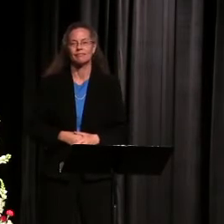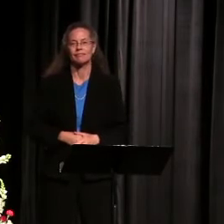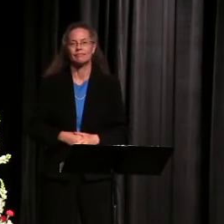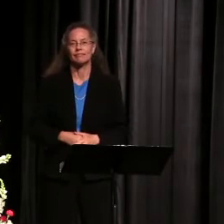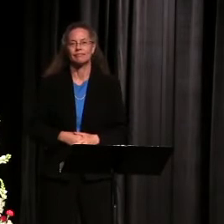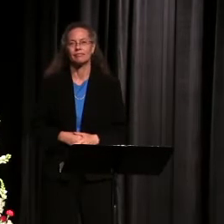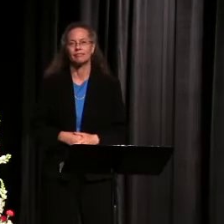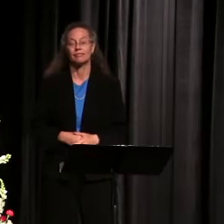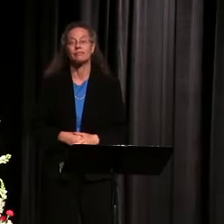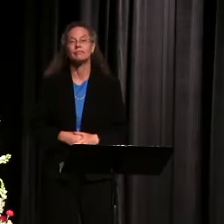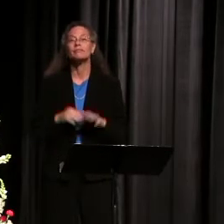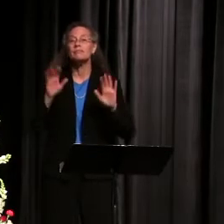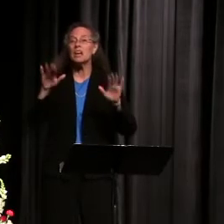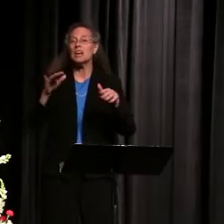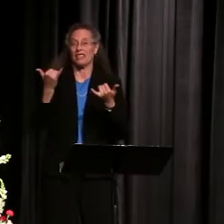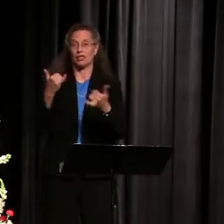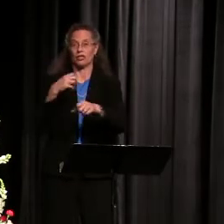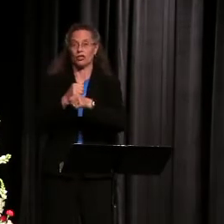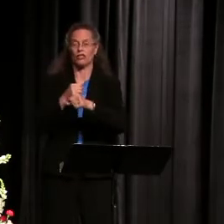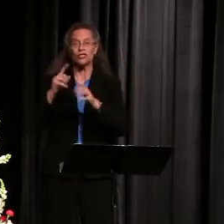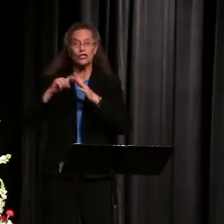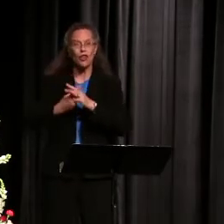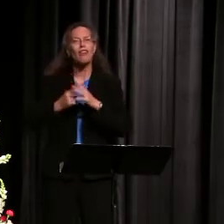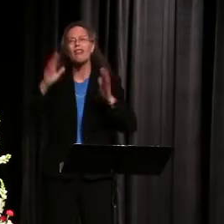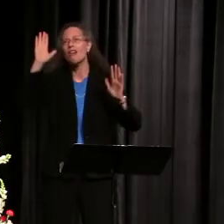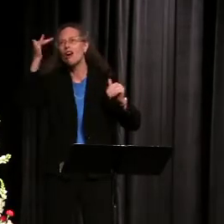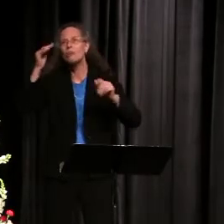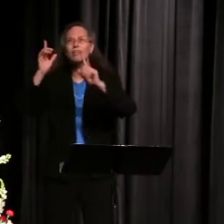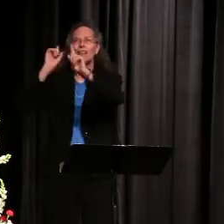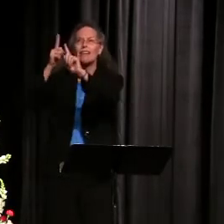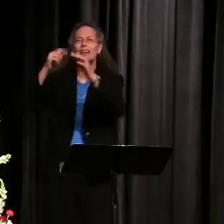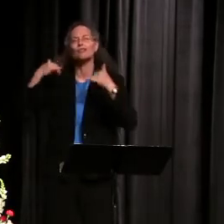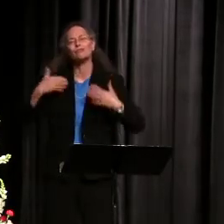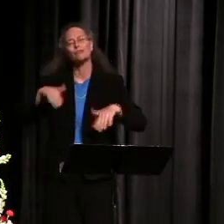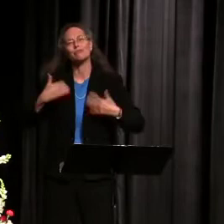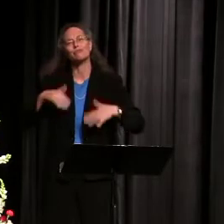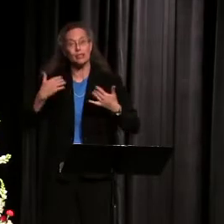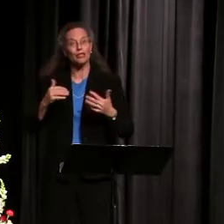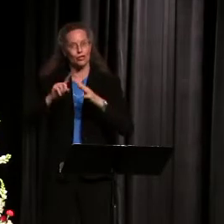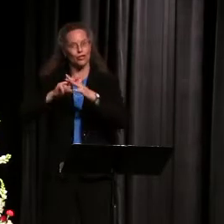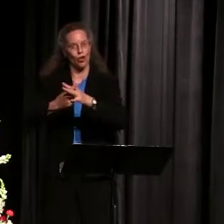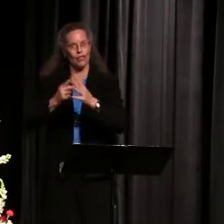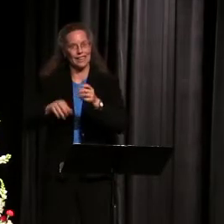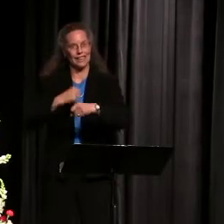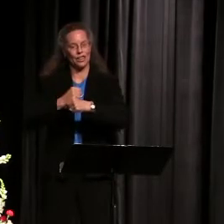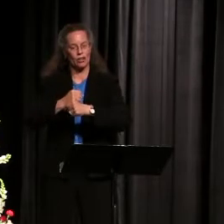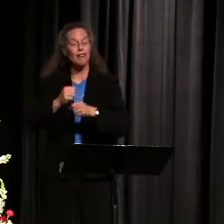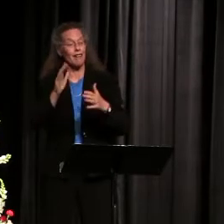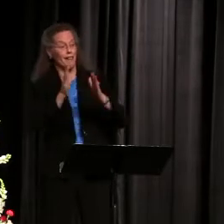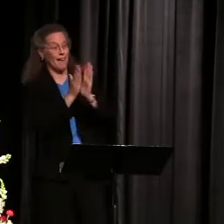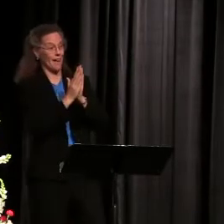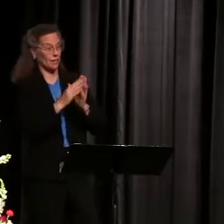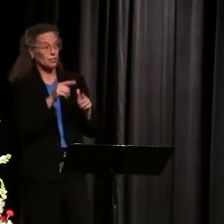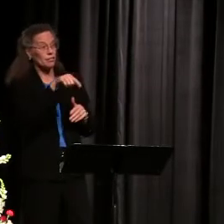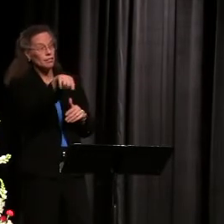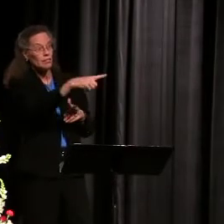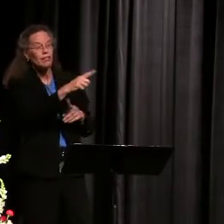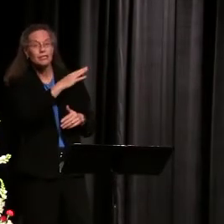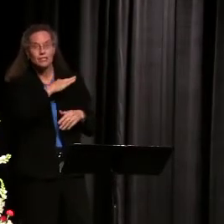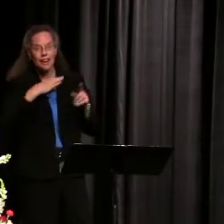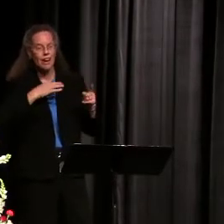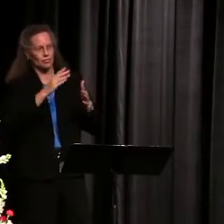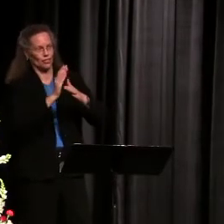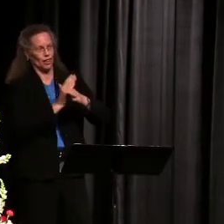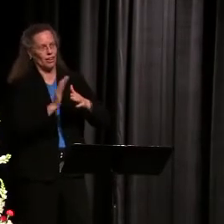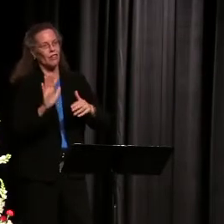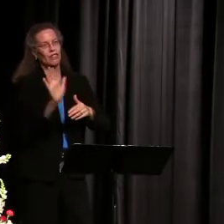brave? We began this year with so many hopes and dreams for the Class of 2020. We asked students and staff to share their stories and understand how our